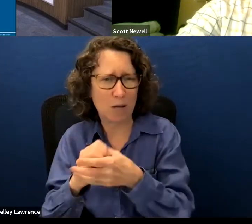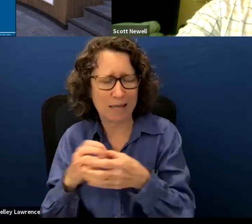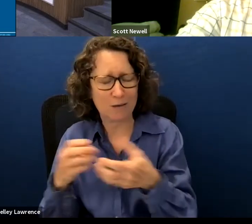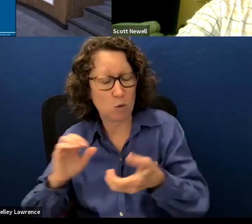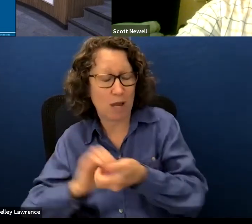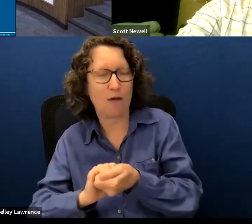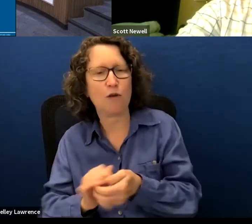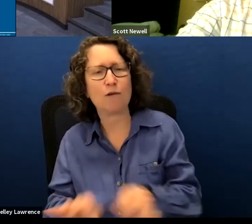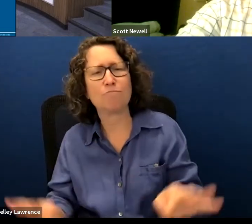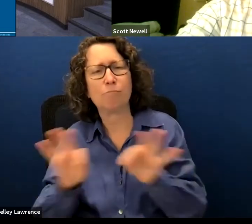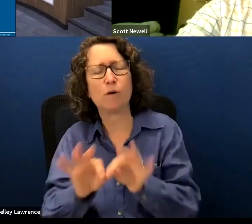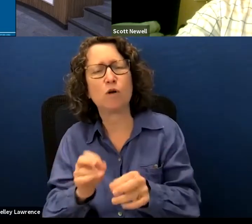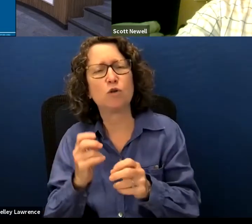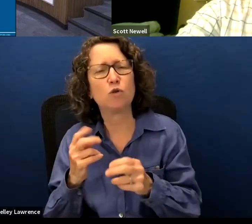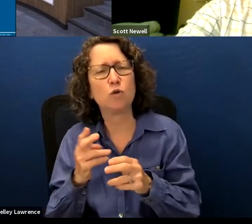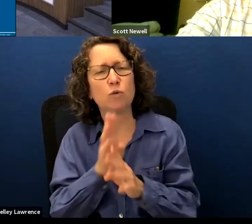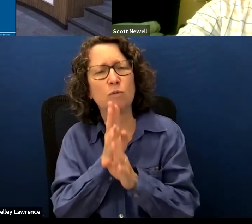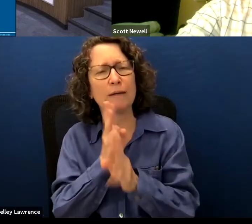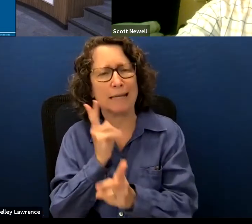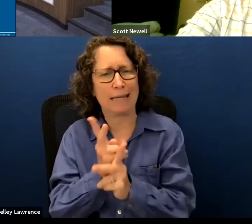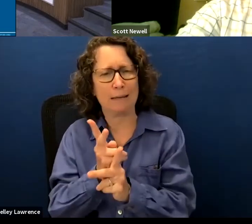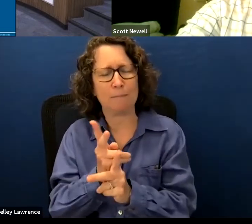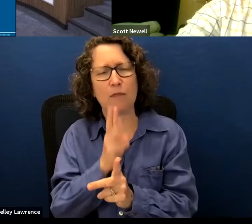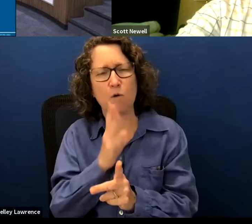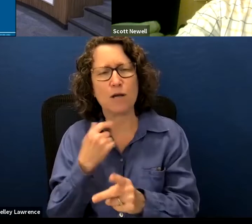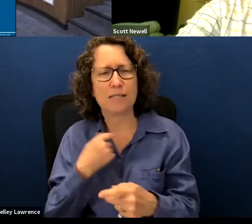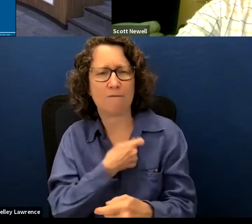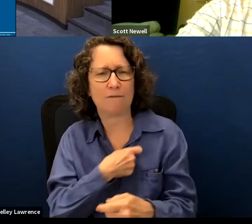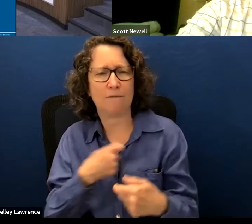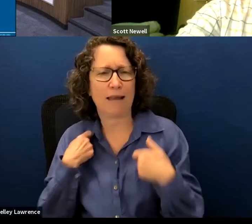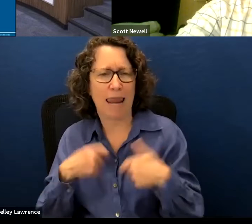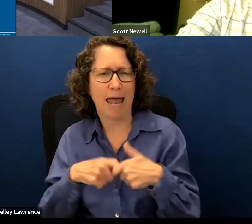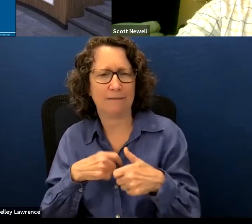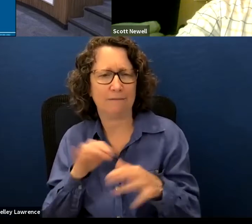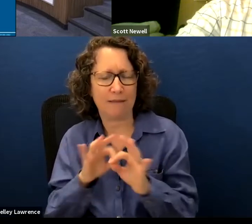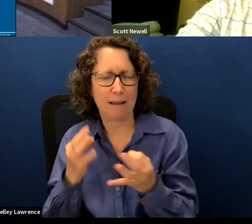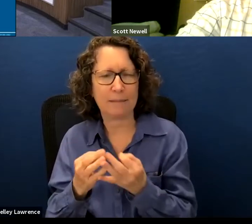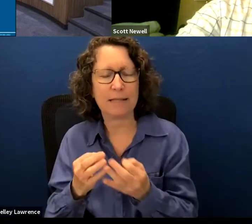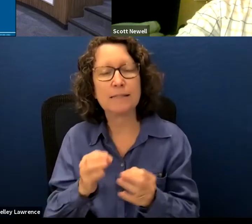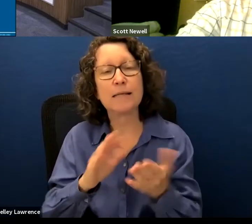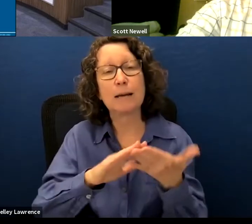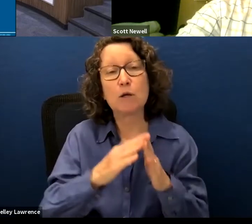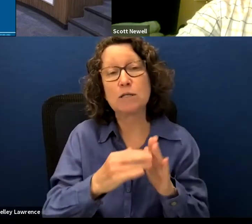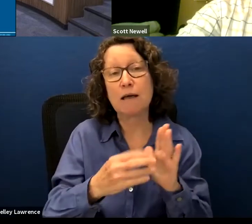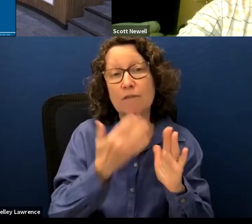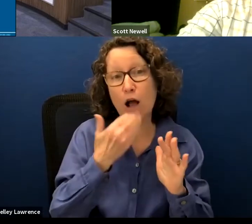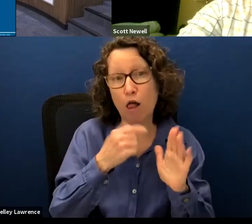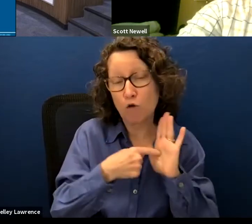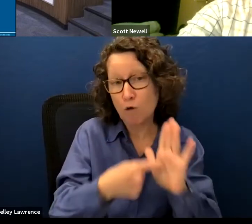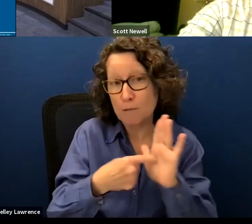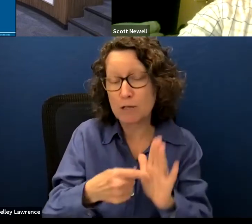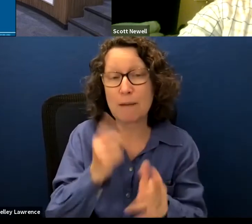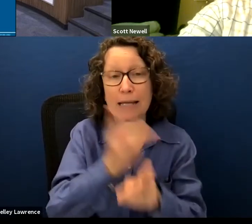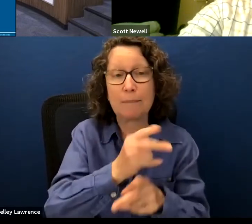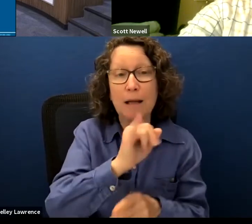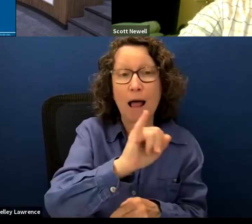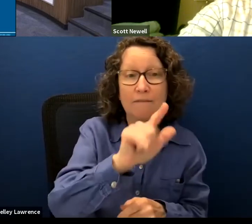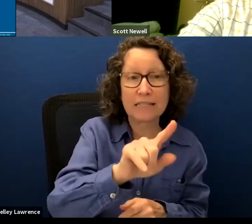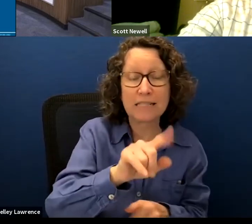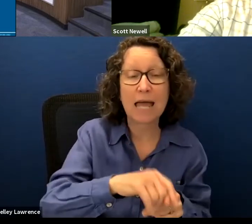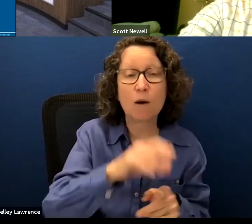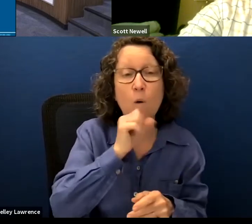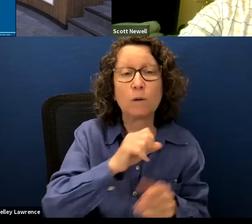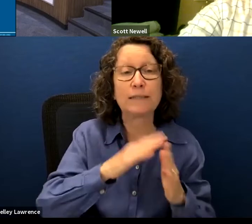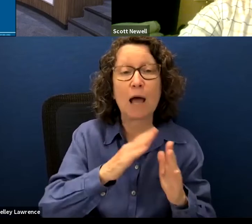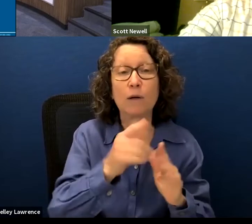preserving the voice of Latinx families. Additionally, it creates a district that allows communities of color to be represented by keeping Isla Vista and Old Town Goleta